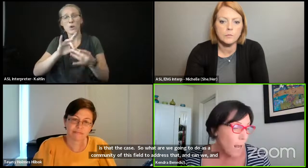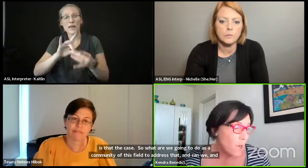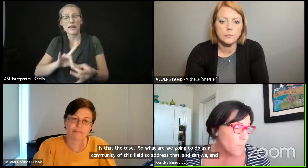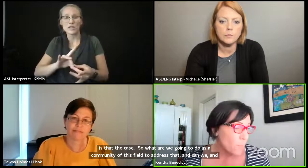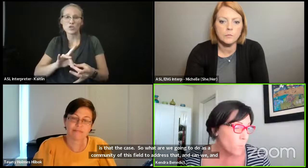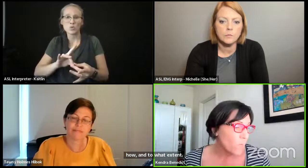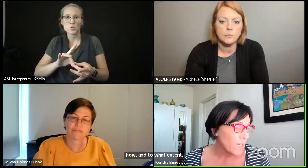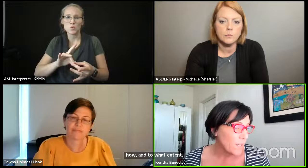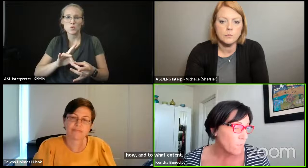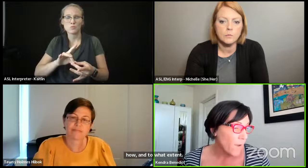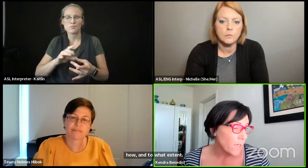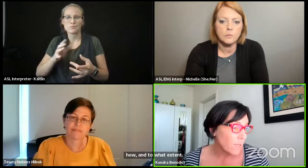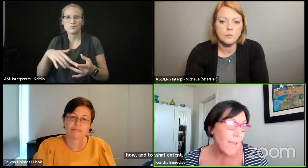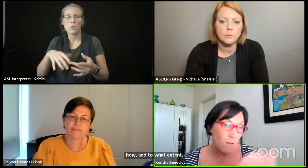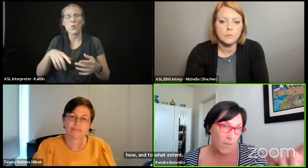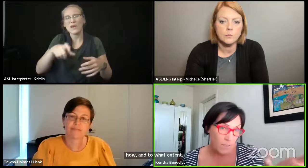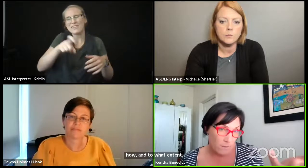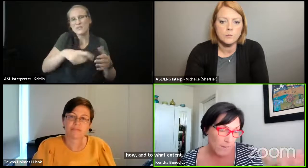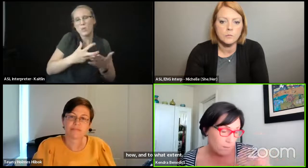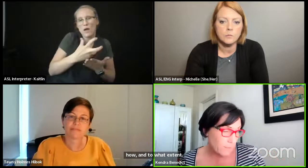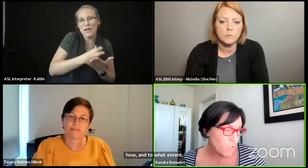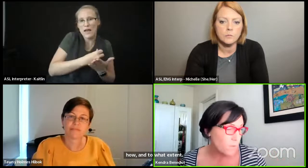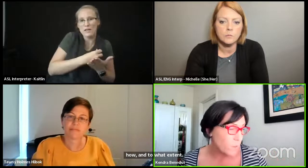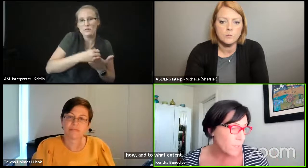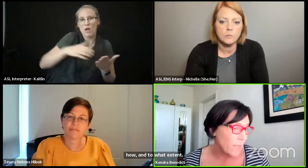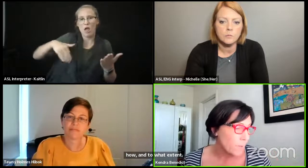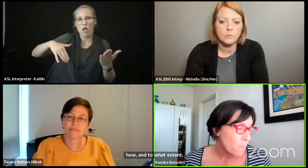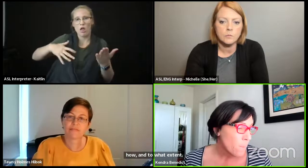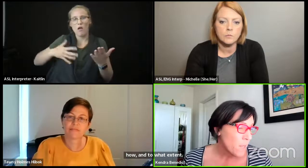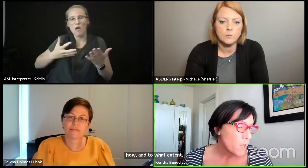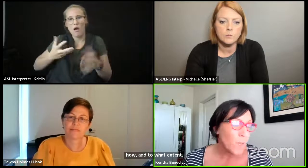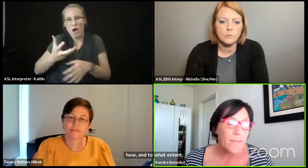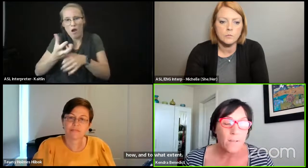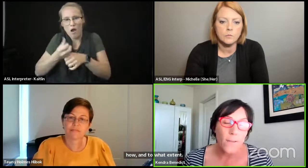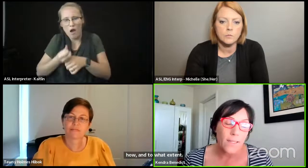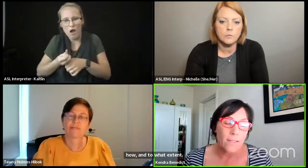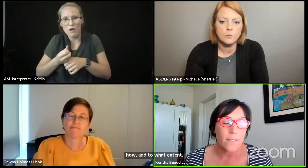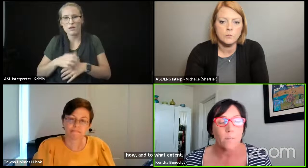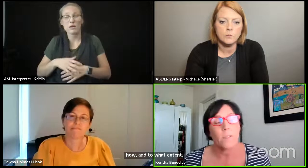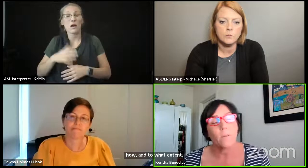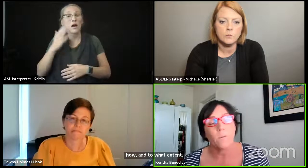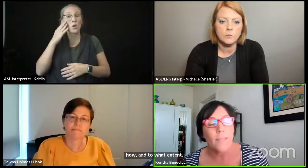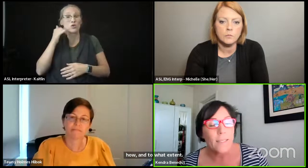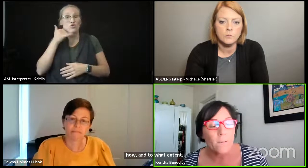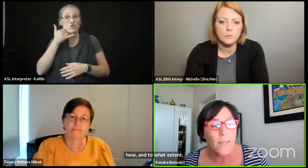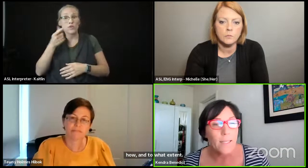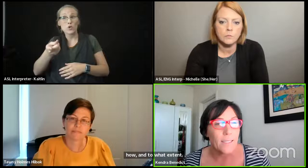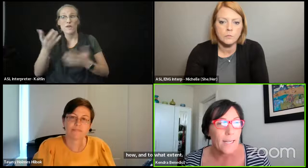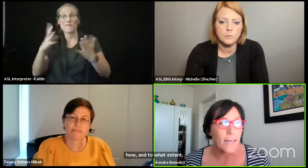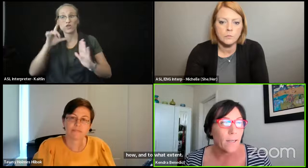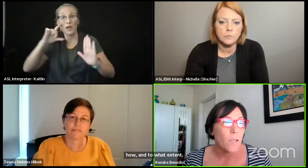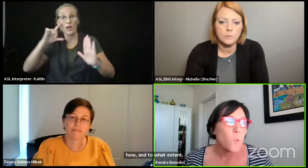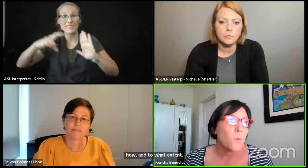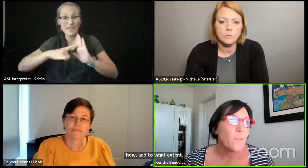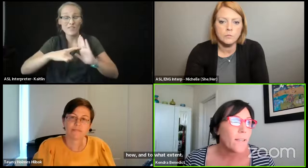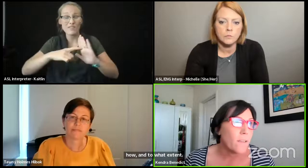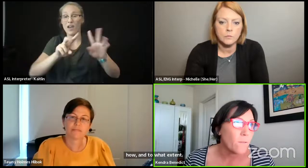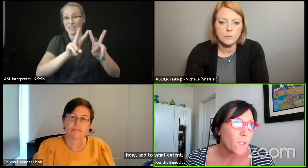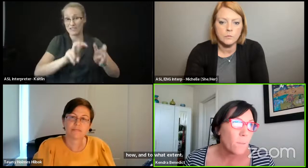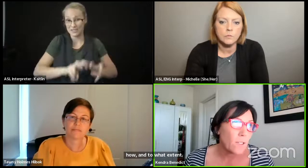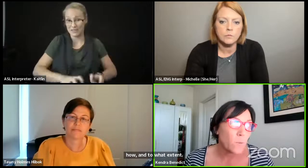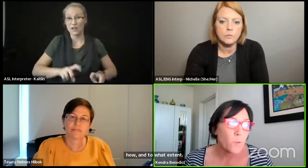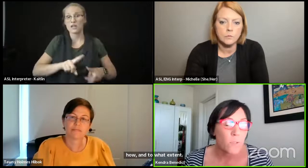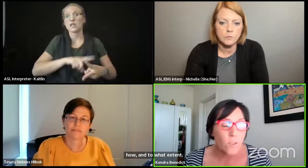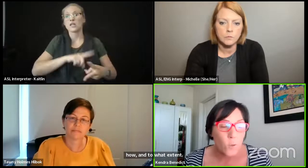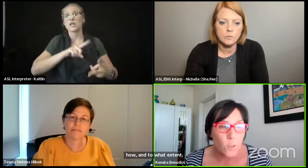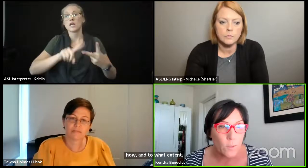it. We've identified it kind of like Jennifer said, you know, identified the assessments. We've identified the data. We've